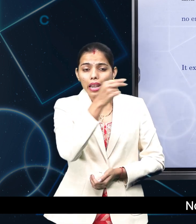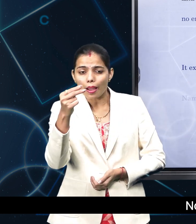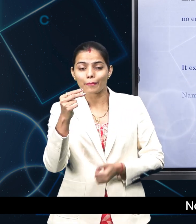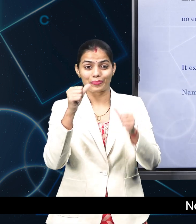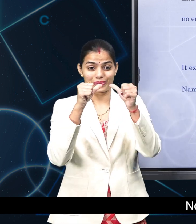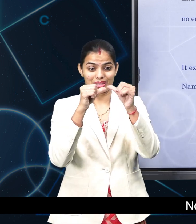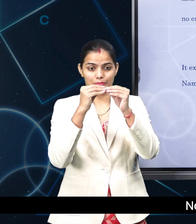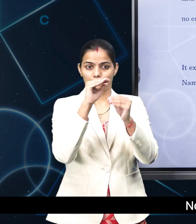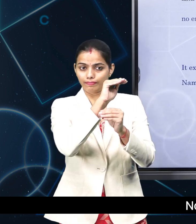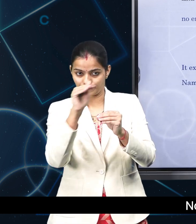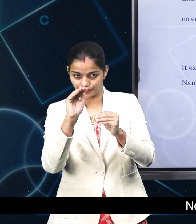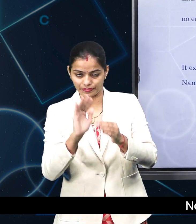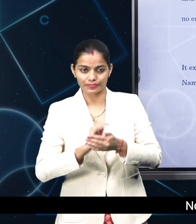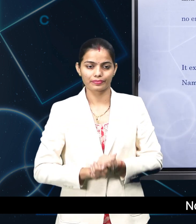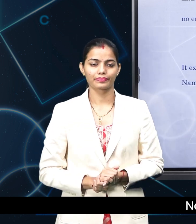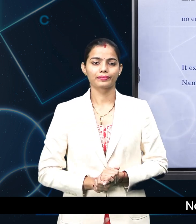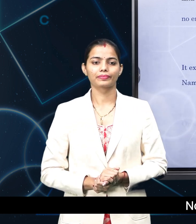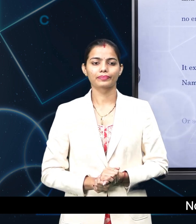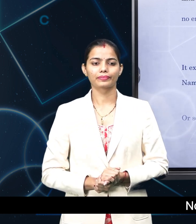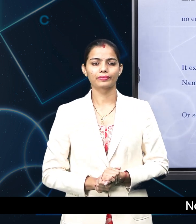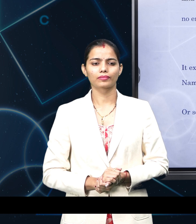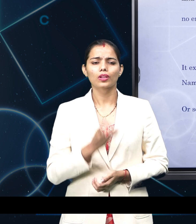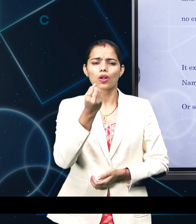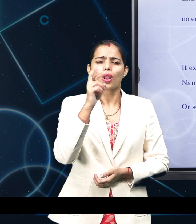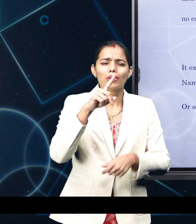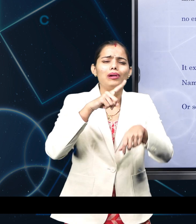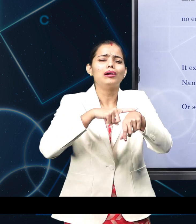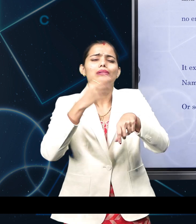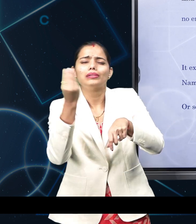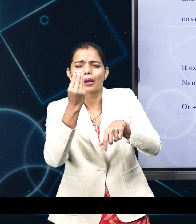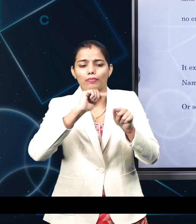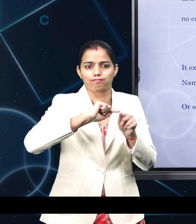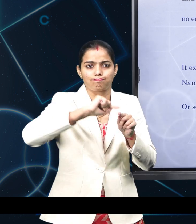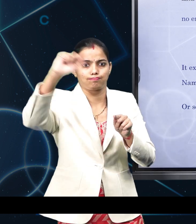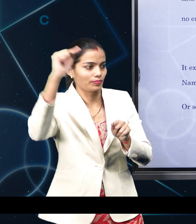Named as AB bar or sometimes